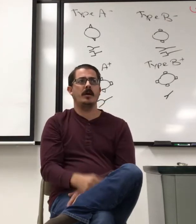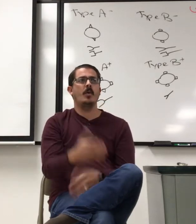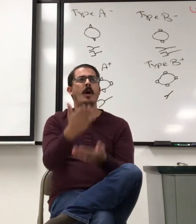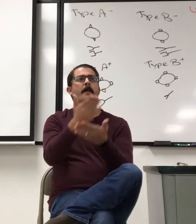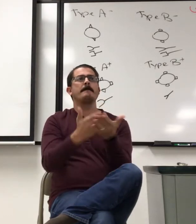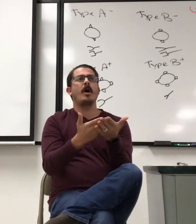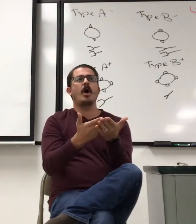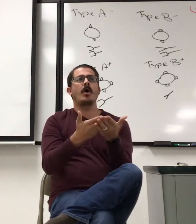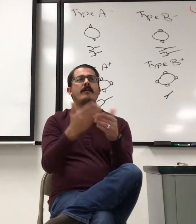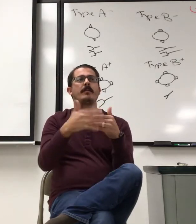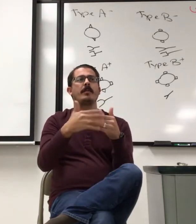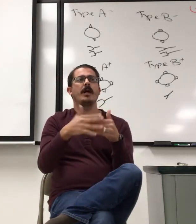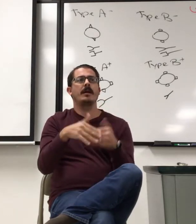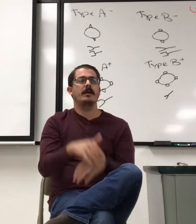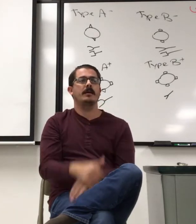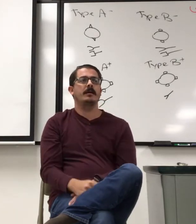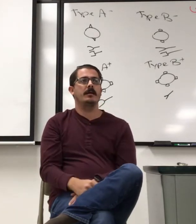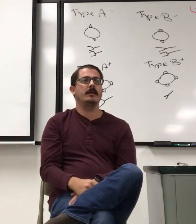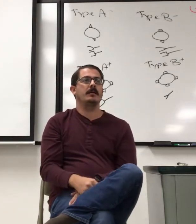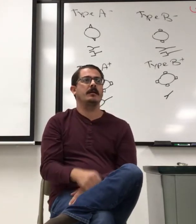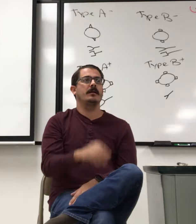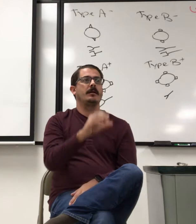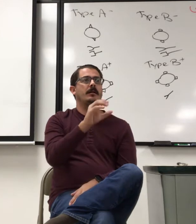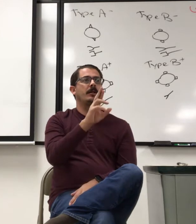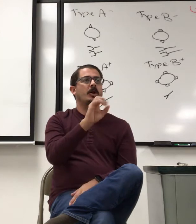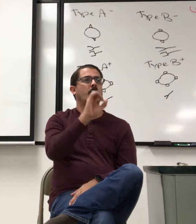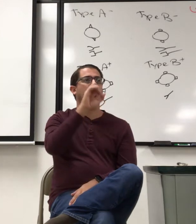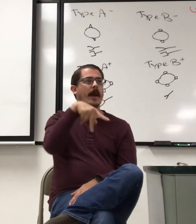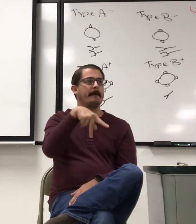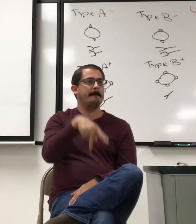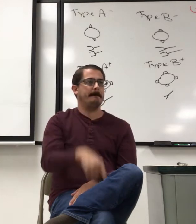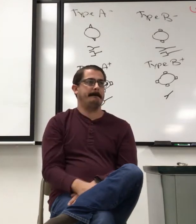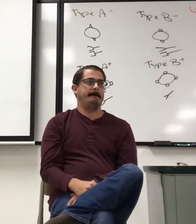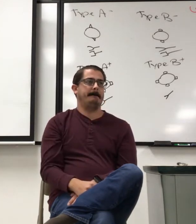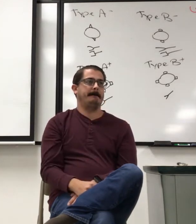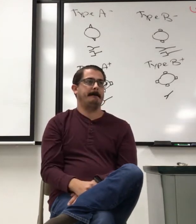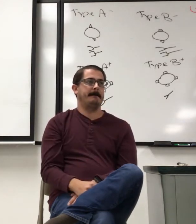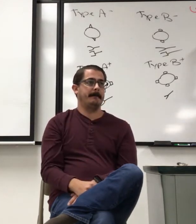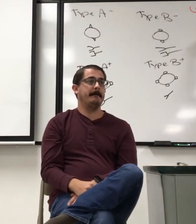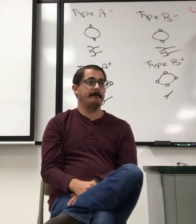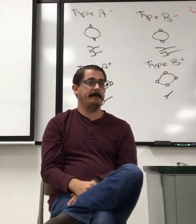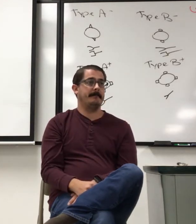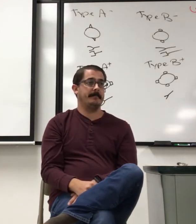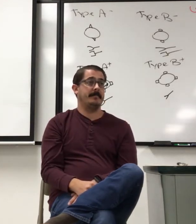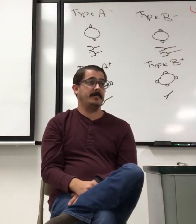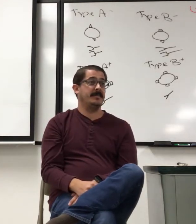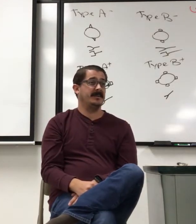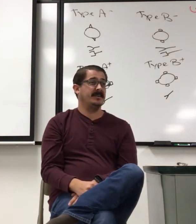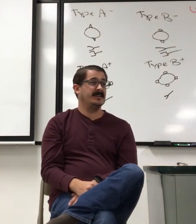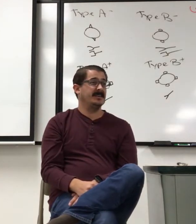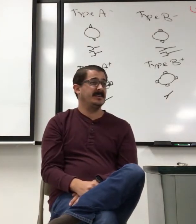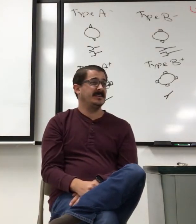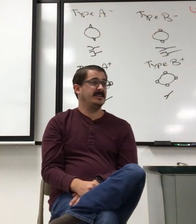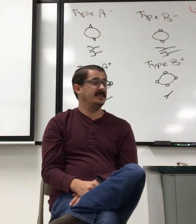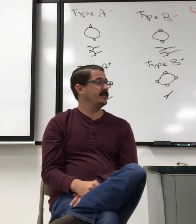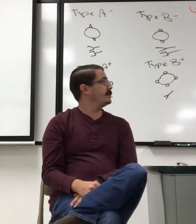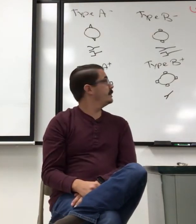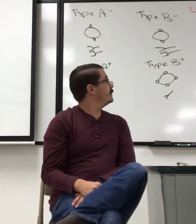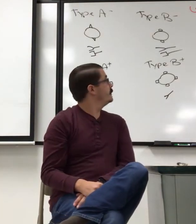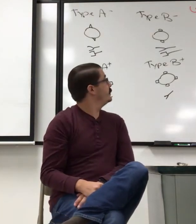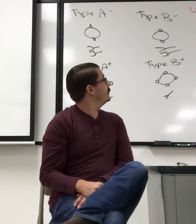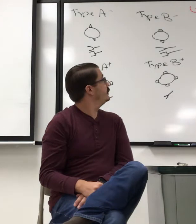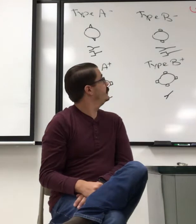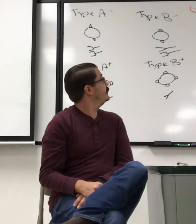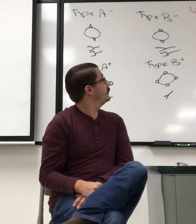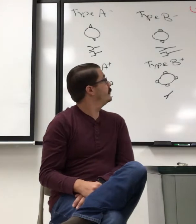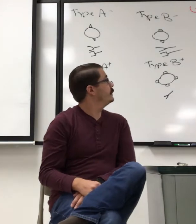What fraction of blood? The crit. So why does this make you a good donor? There are